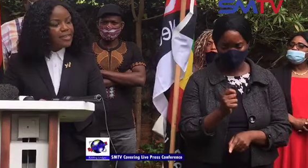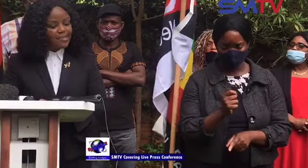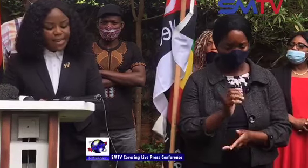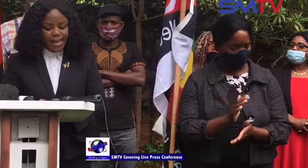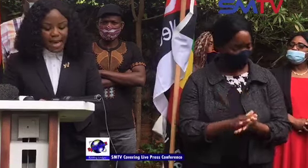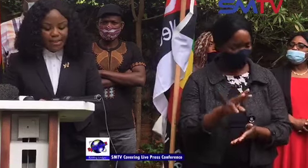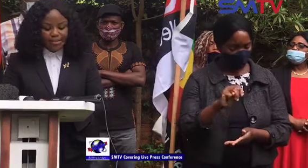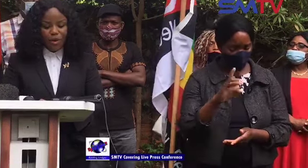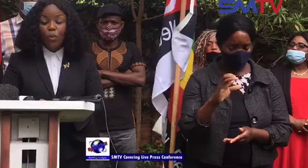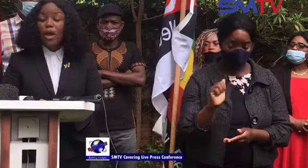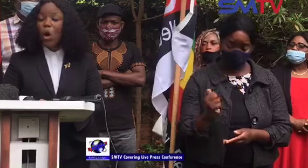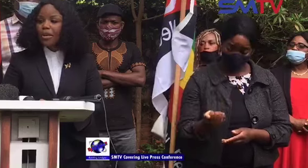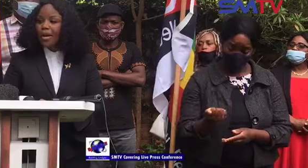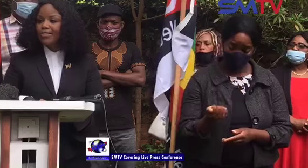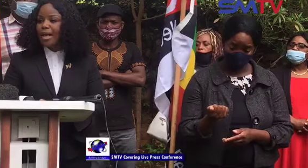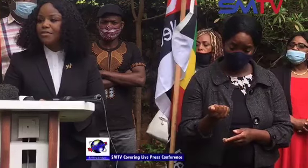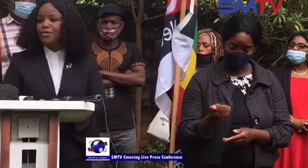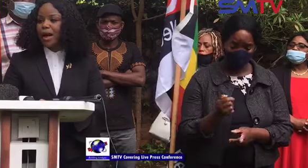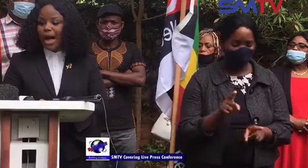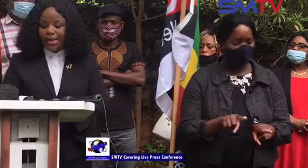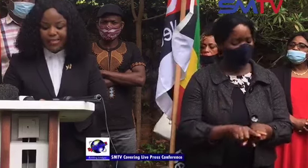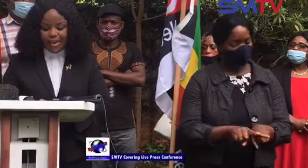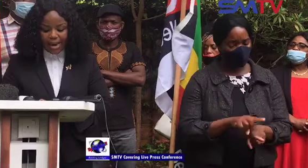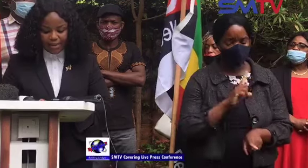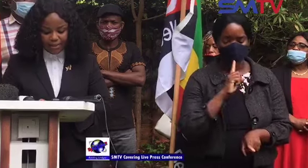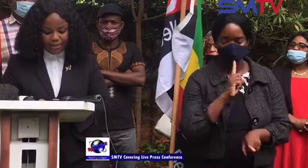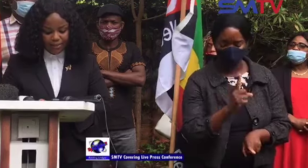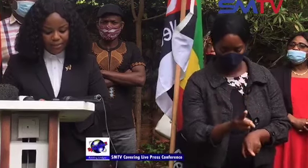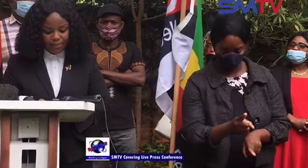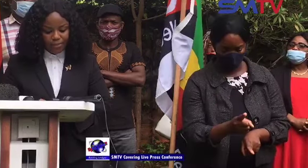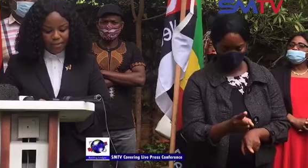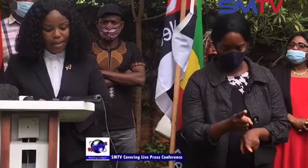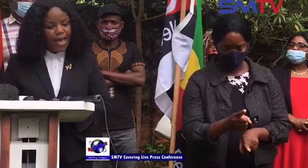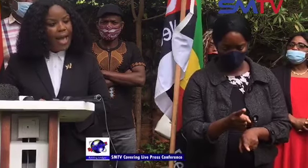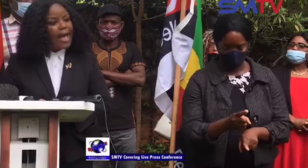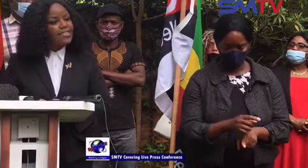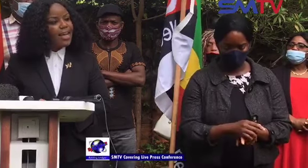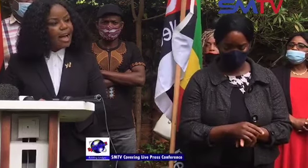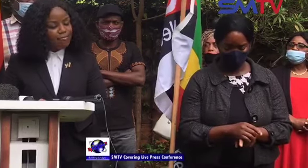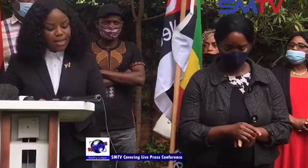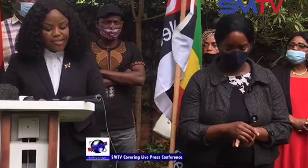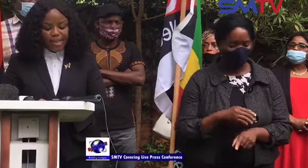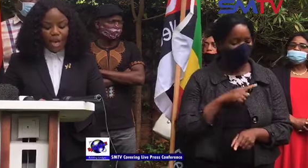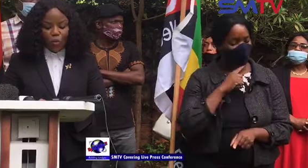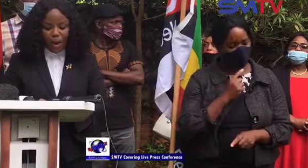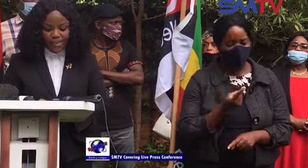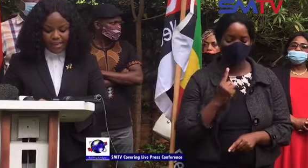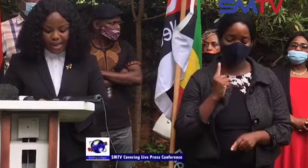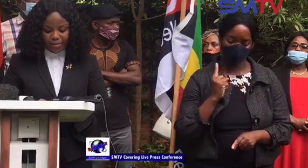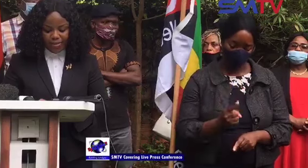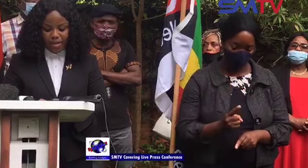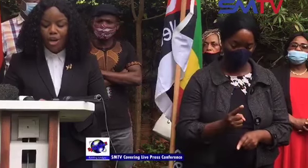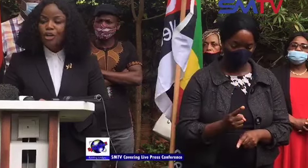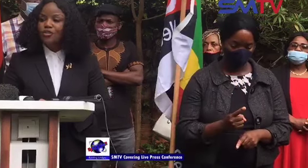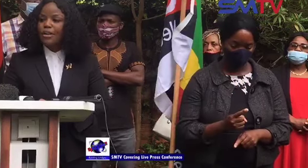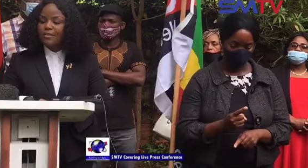the MDC Alliance, we hold ourselves to a higher standard. As a government in